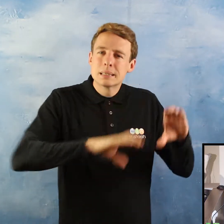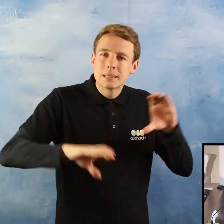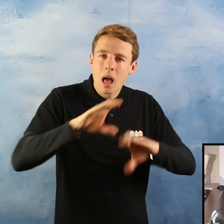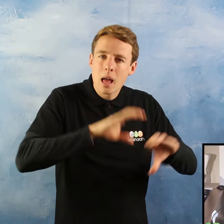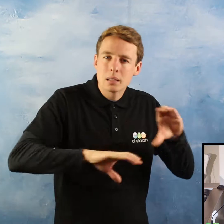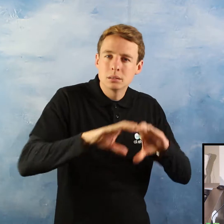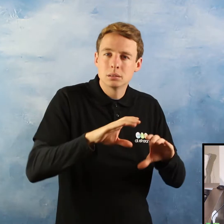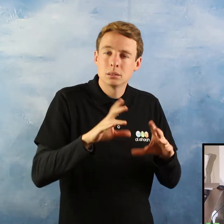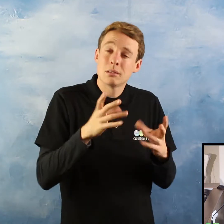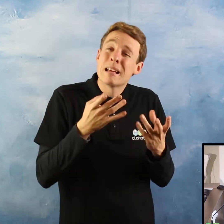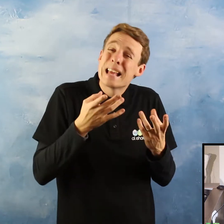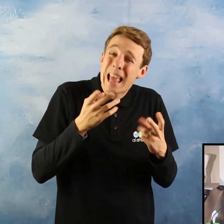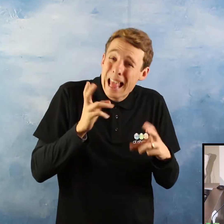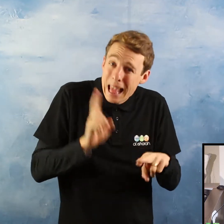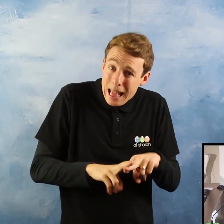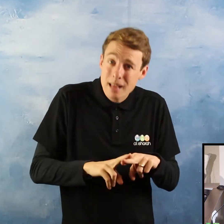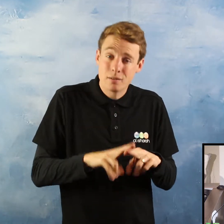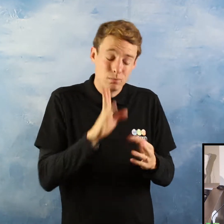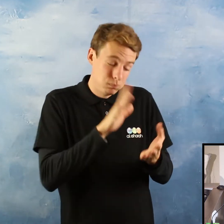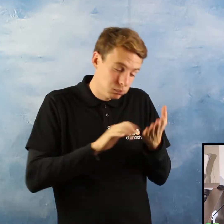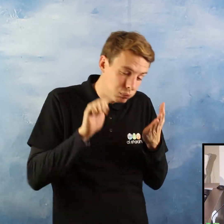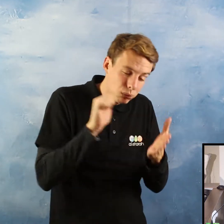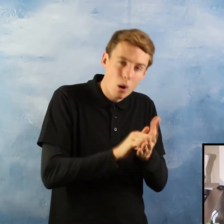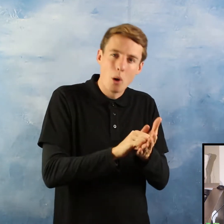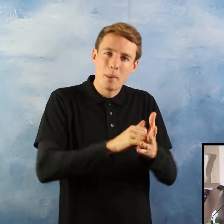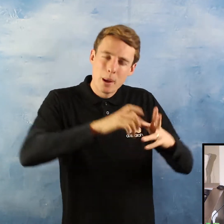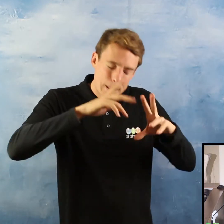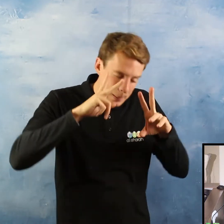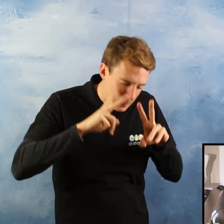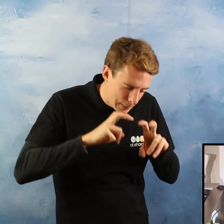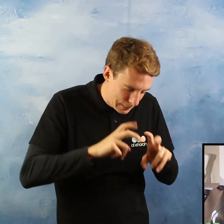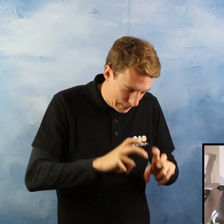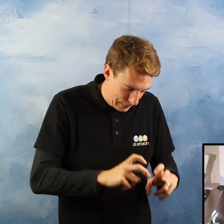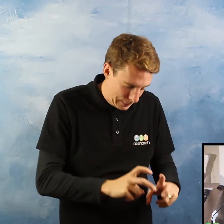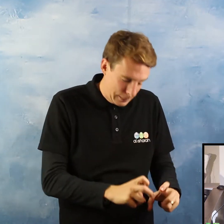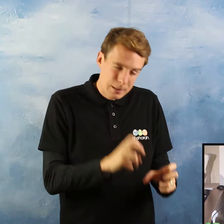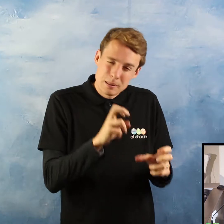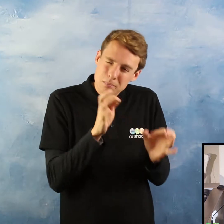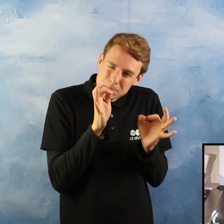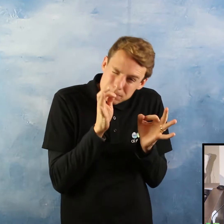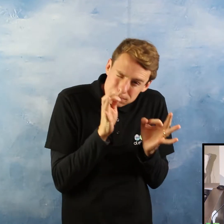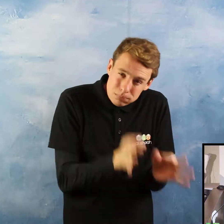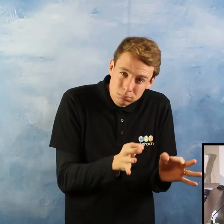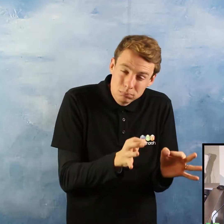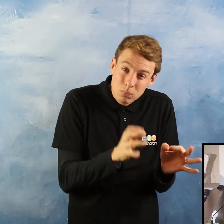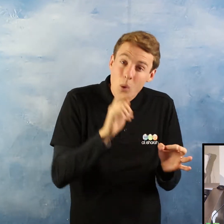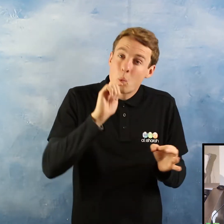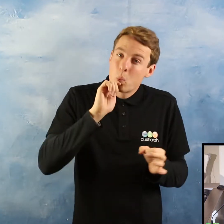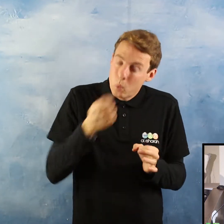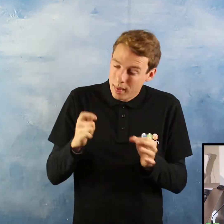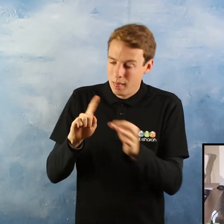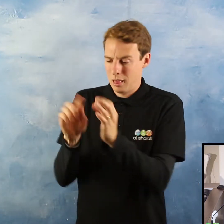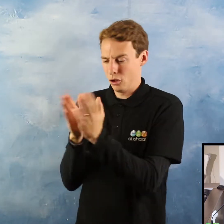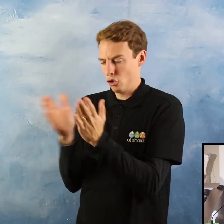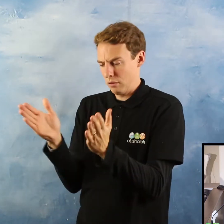investigates neutrally, properly, they will make the same conclusion what Quran makes. We